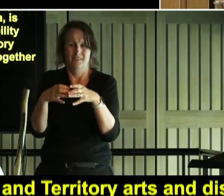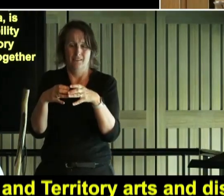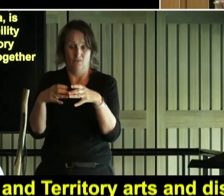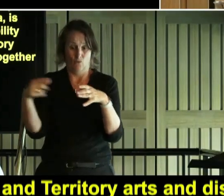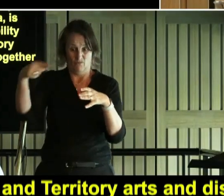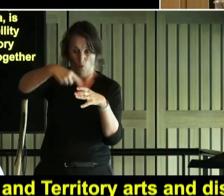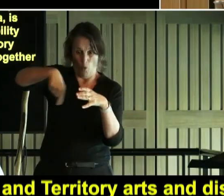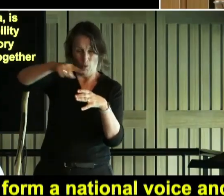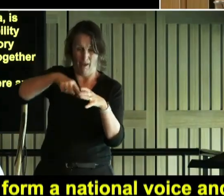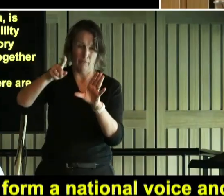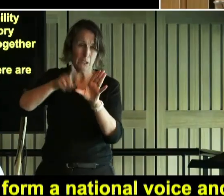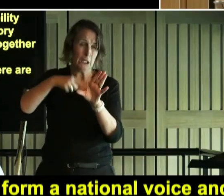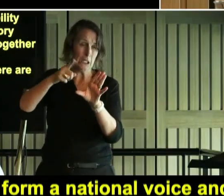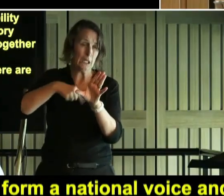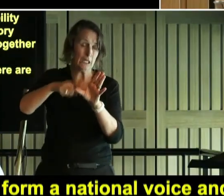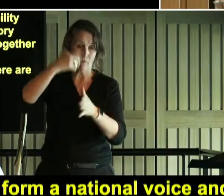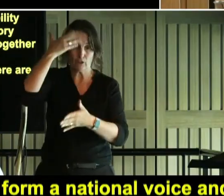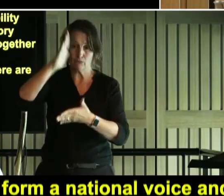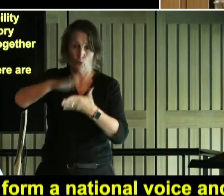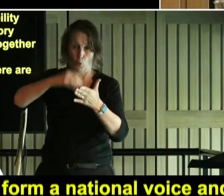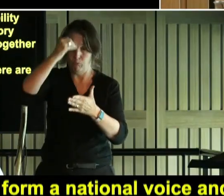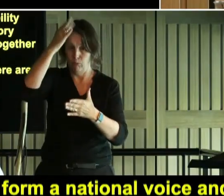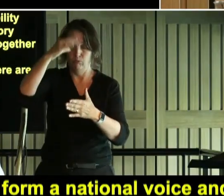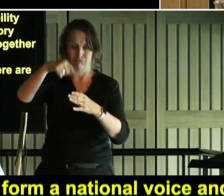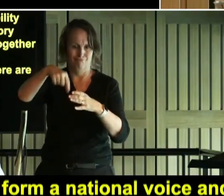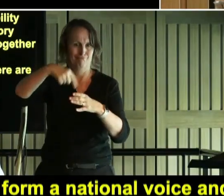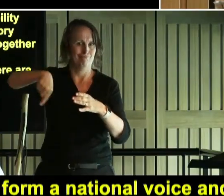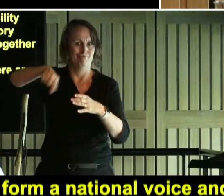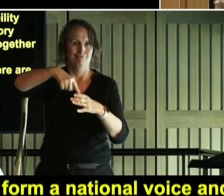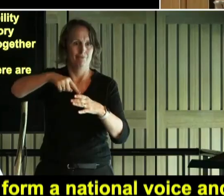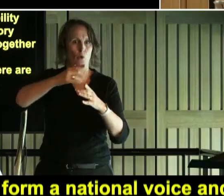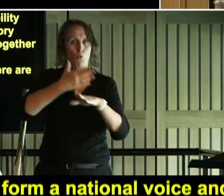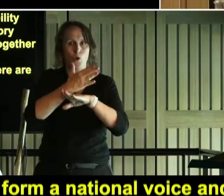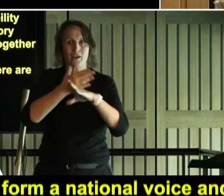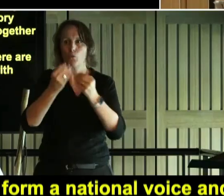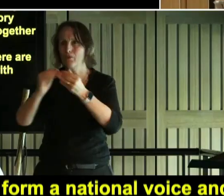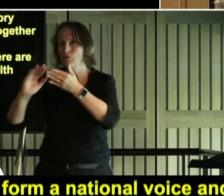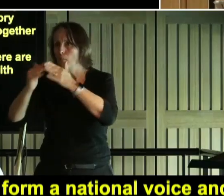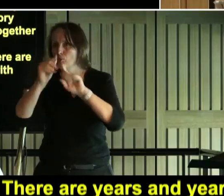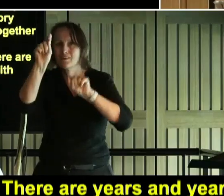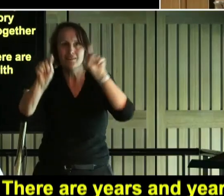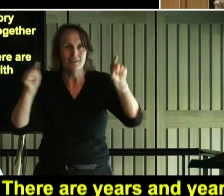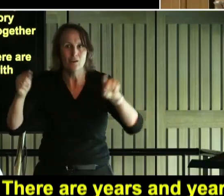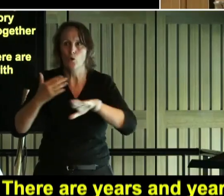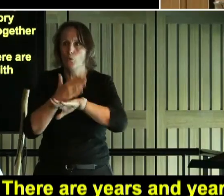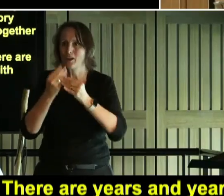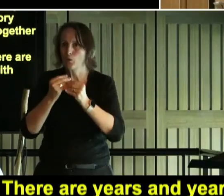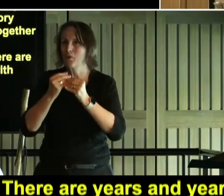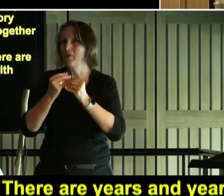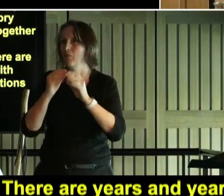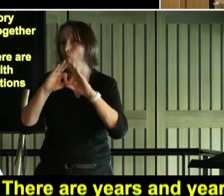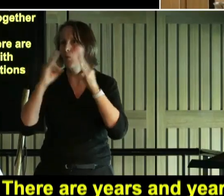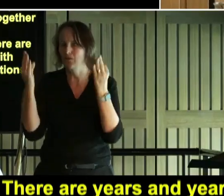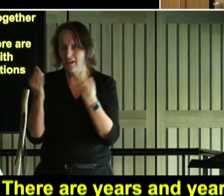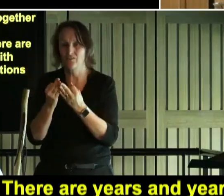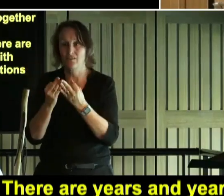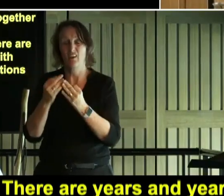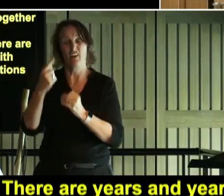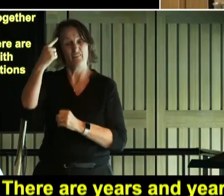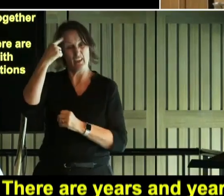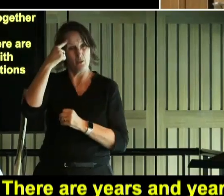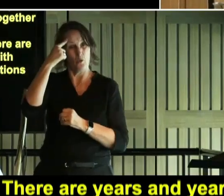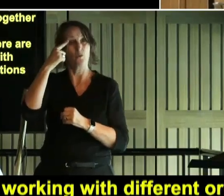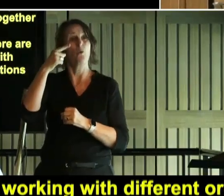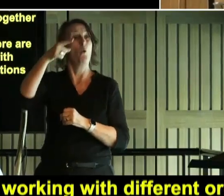experience of working with community, working with different organisations, and they thought it was time before they hired me to